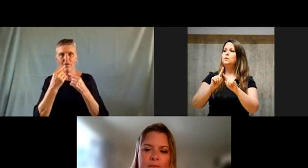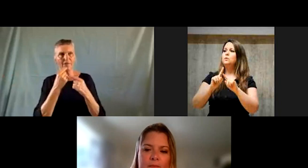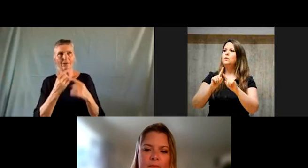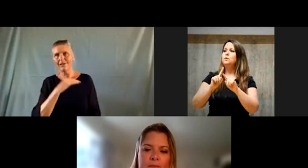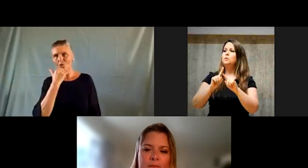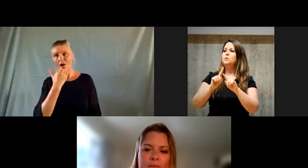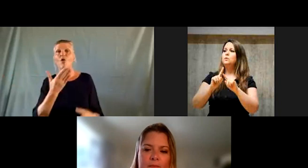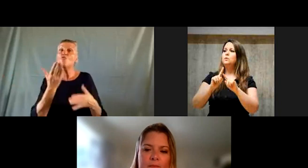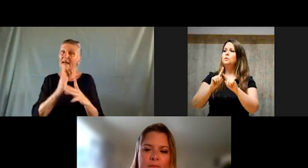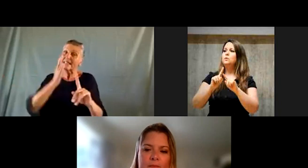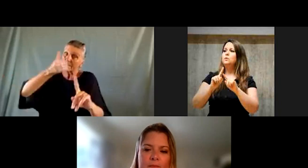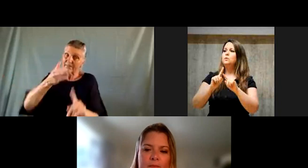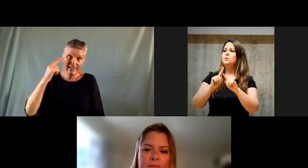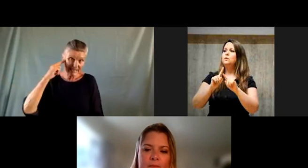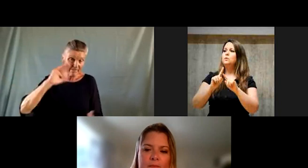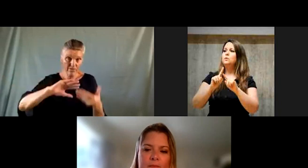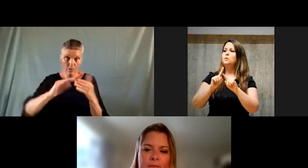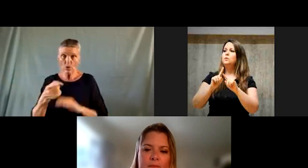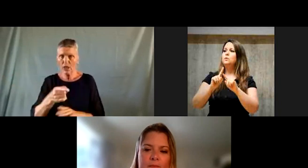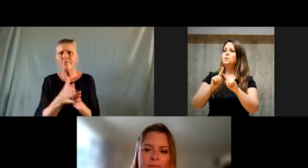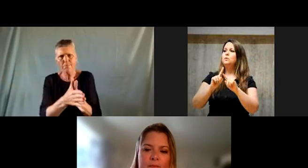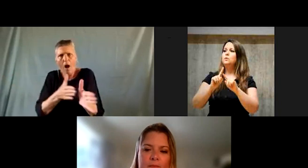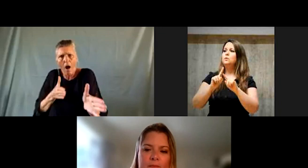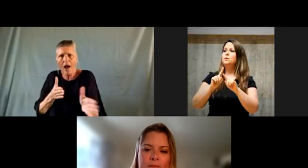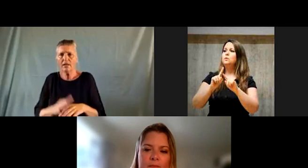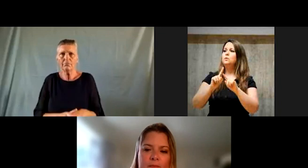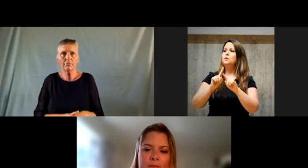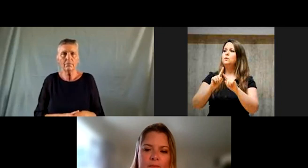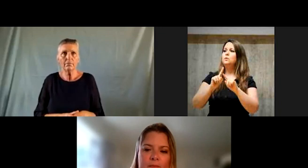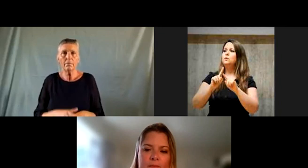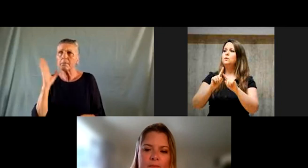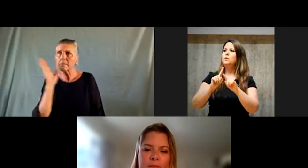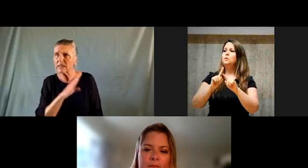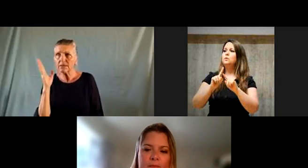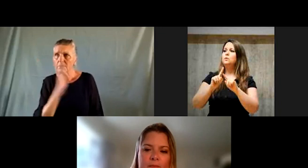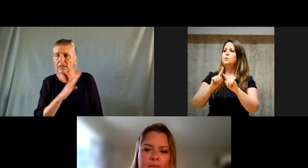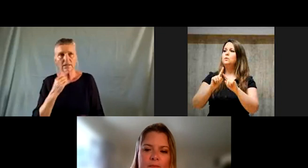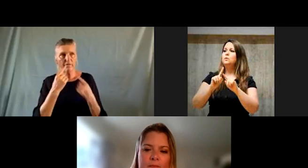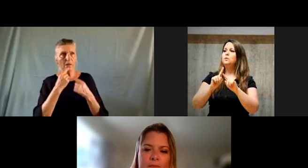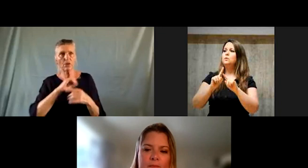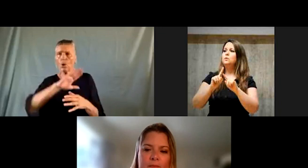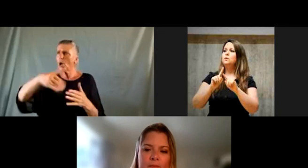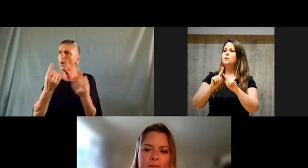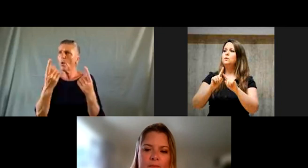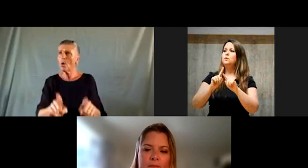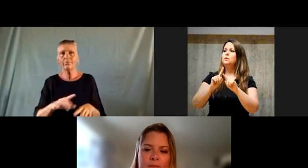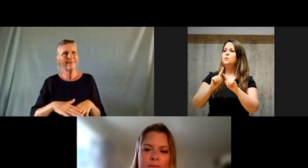deaf community here, that they are deprived from information. So they don't know what's going on. That's not